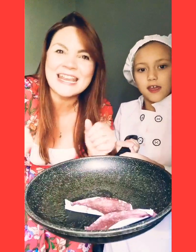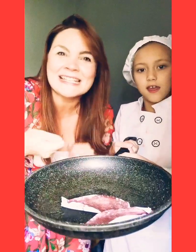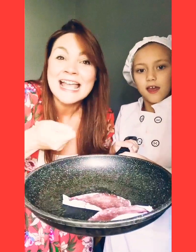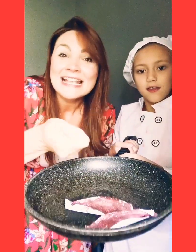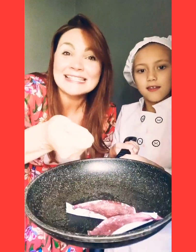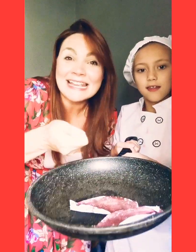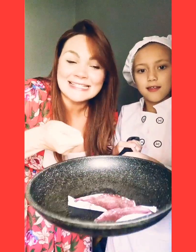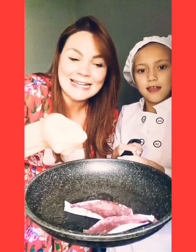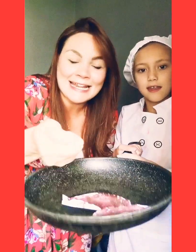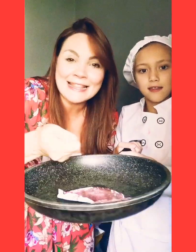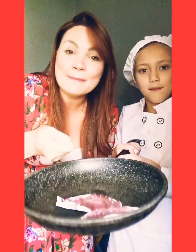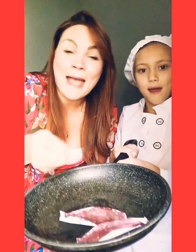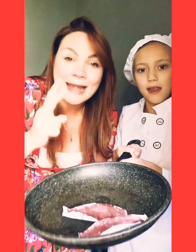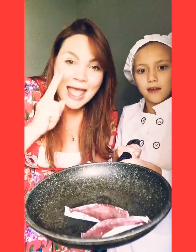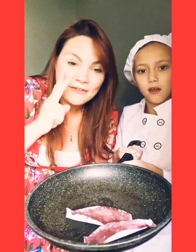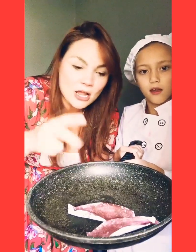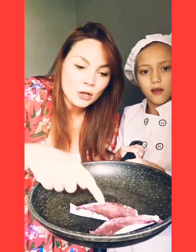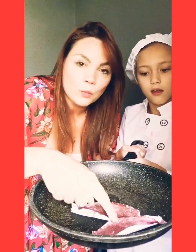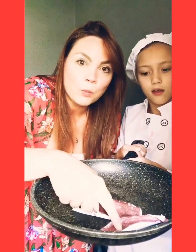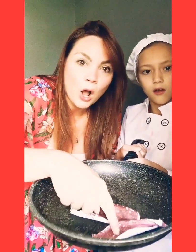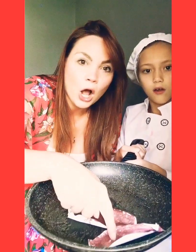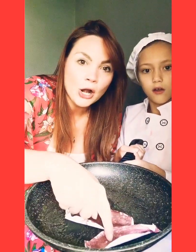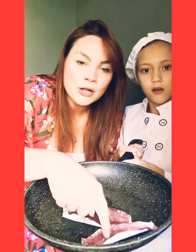2 fat sausages sizzling in the pan. Have a look.